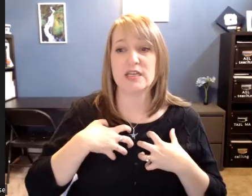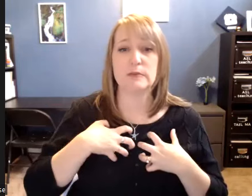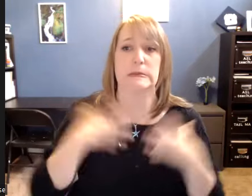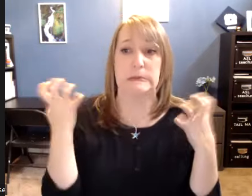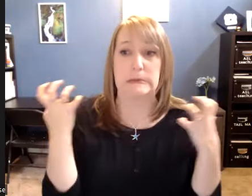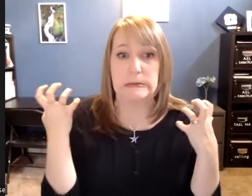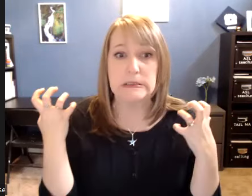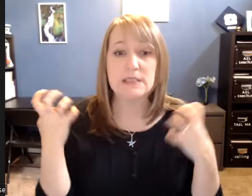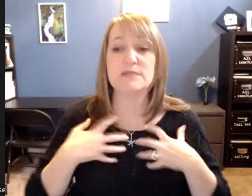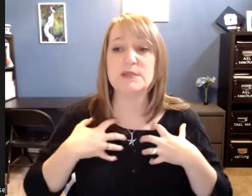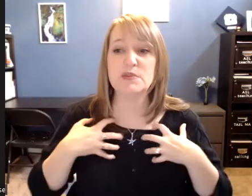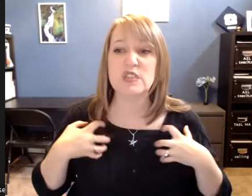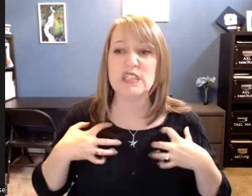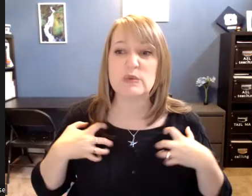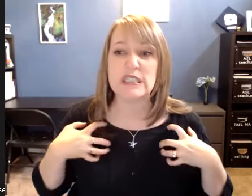shapes. Some people do it this way.